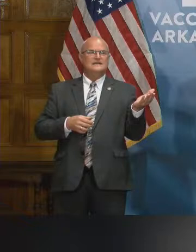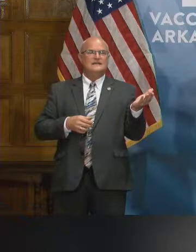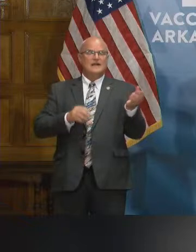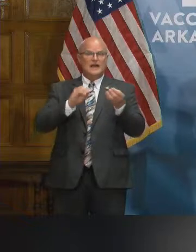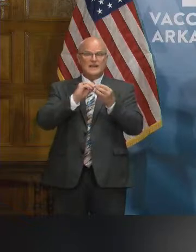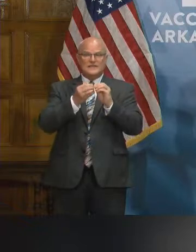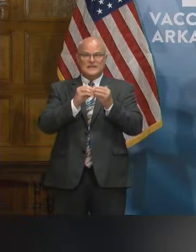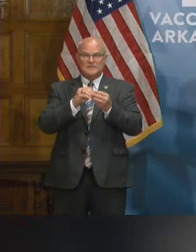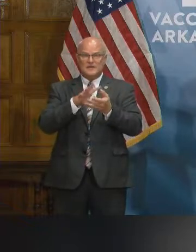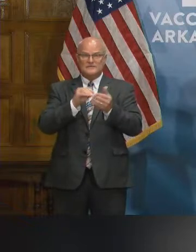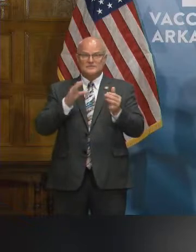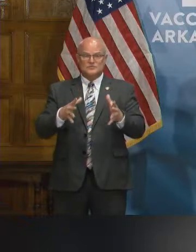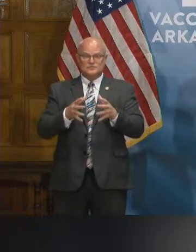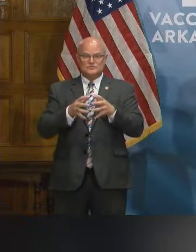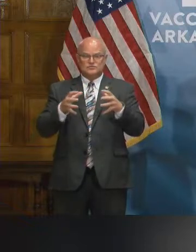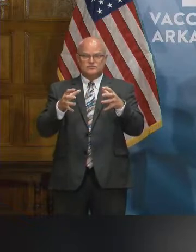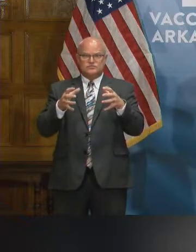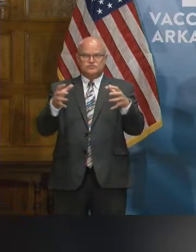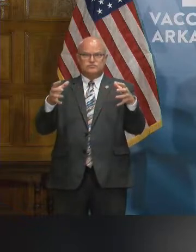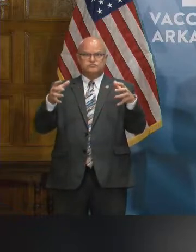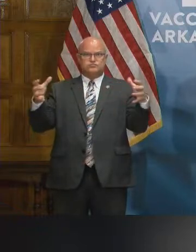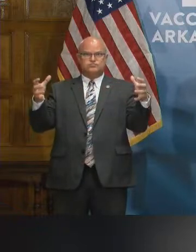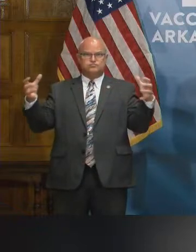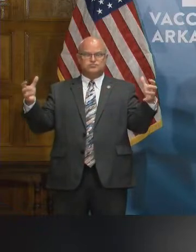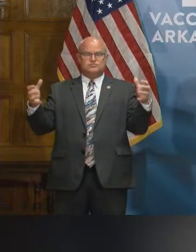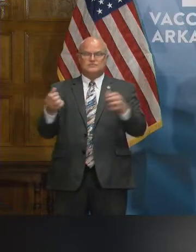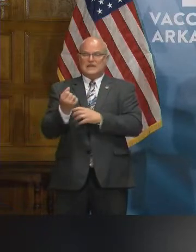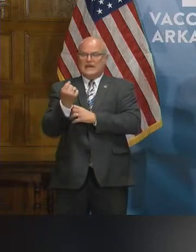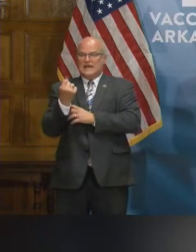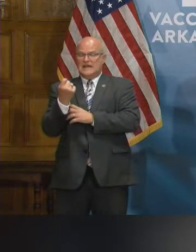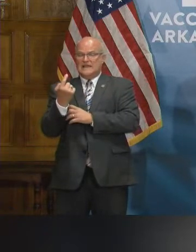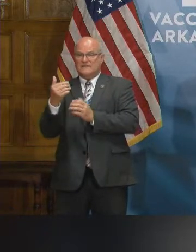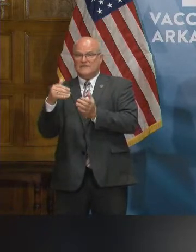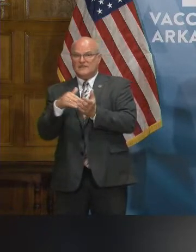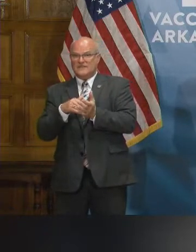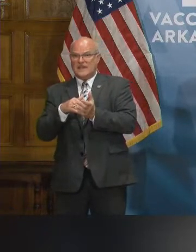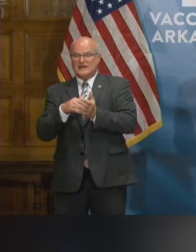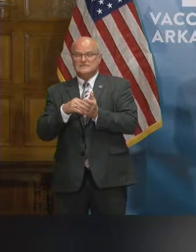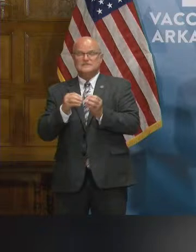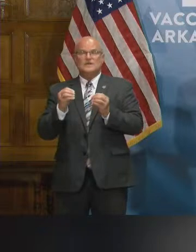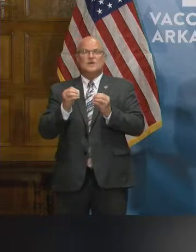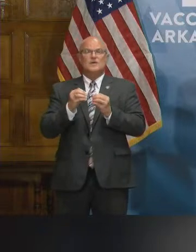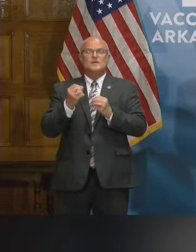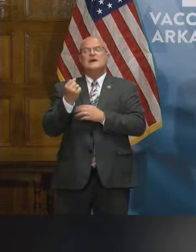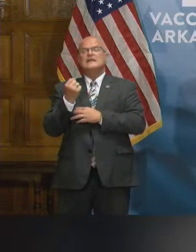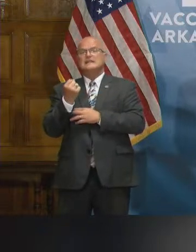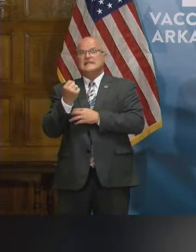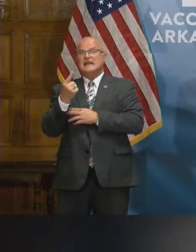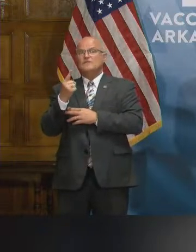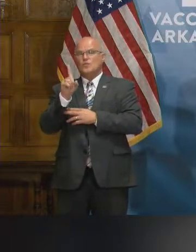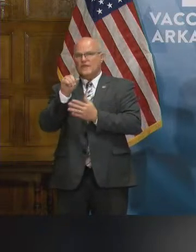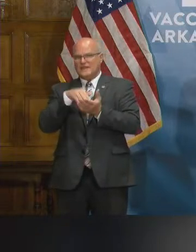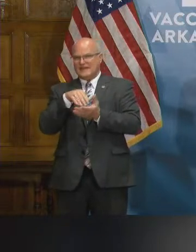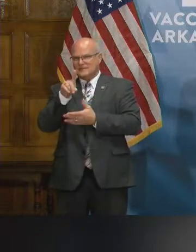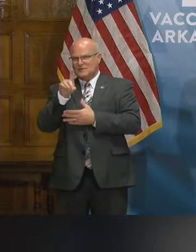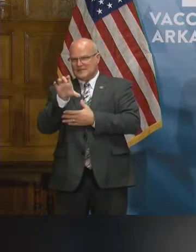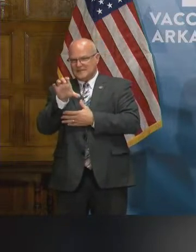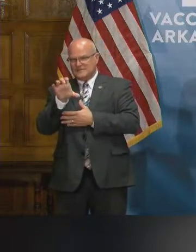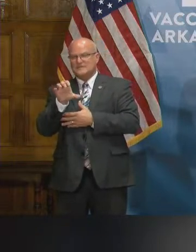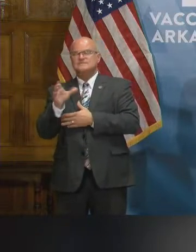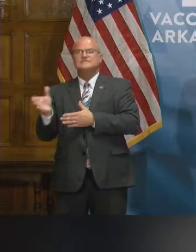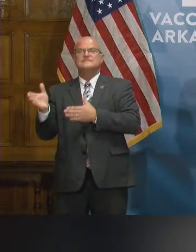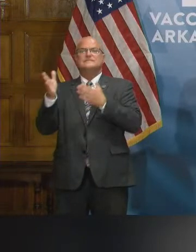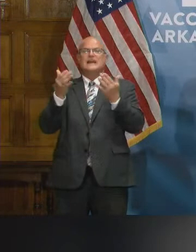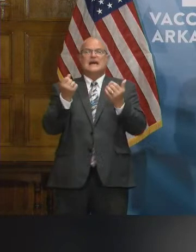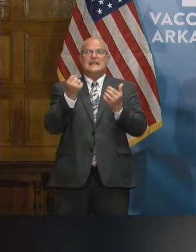number of students has grown since the very beginning from 11,000 to from 1,100 to over